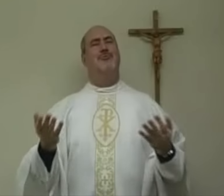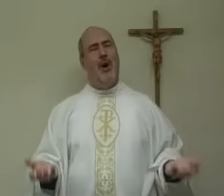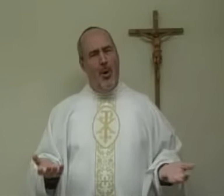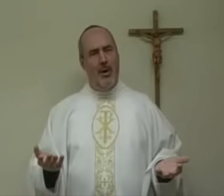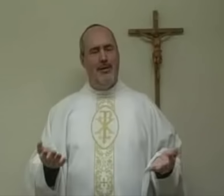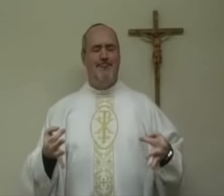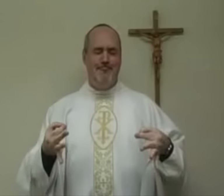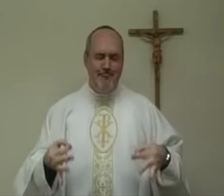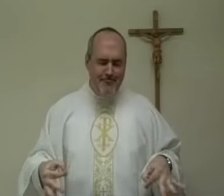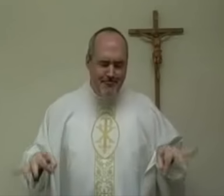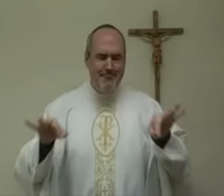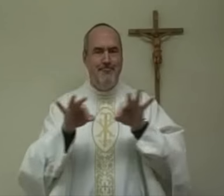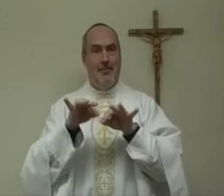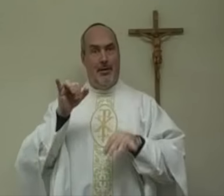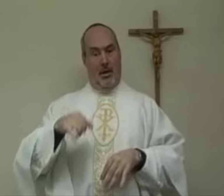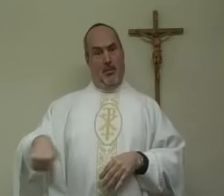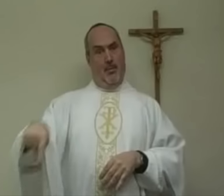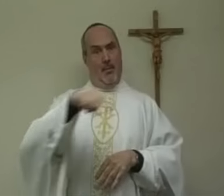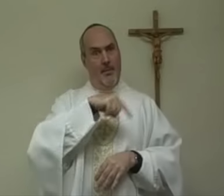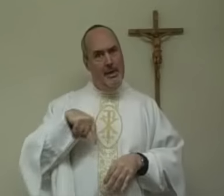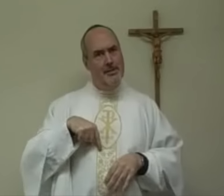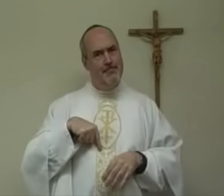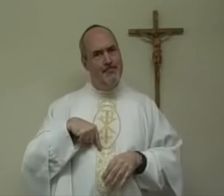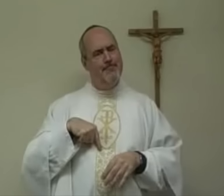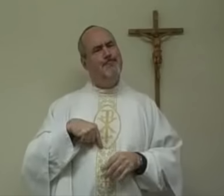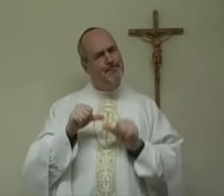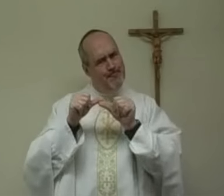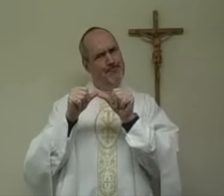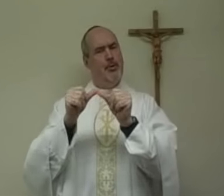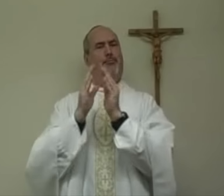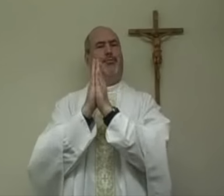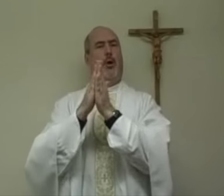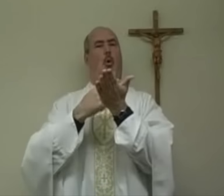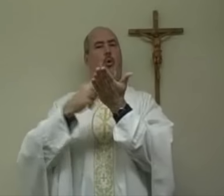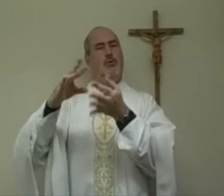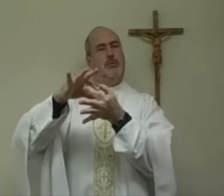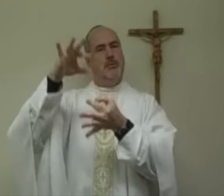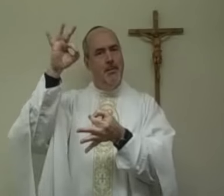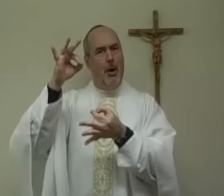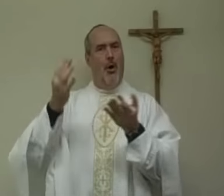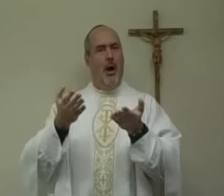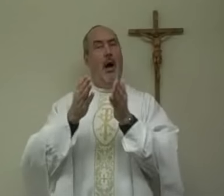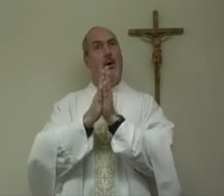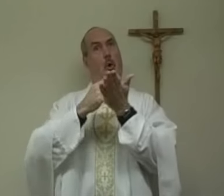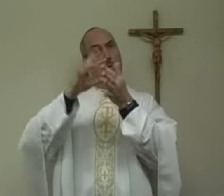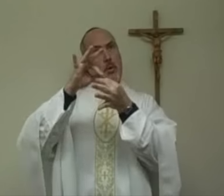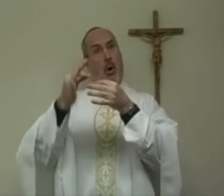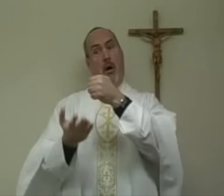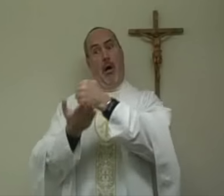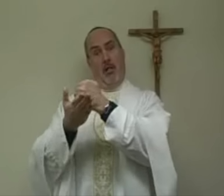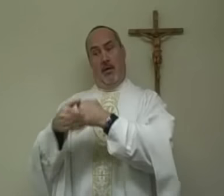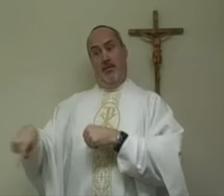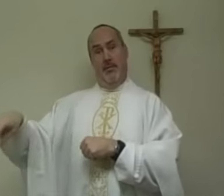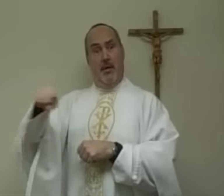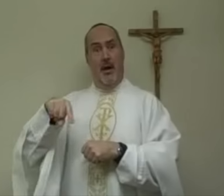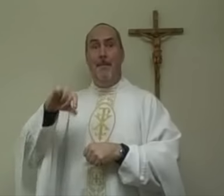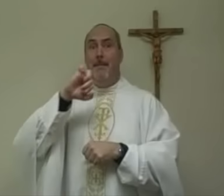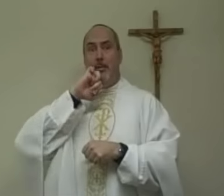the Holy Spirit. So it's so important that each and every one of us pray to the Holy Spirit and ask the